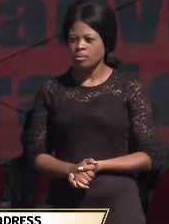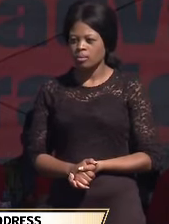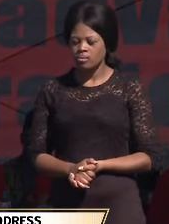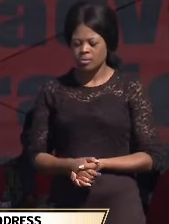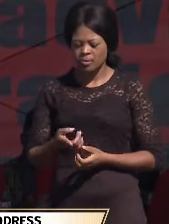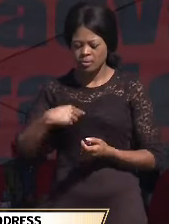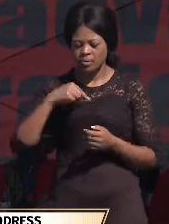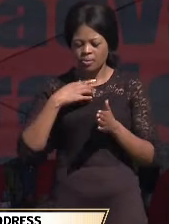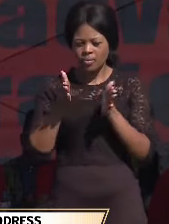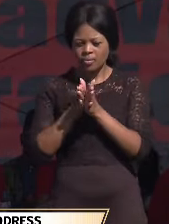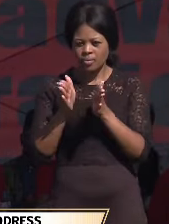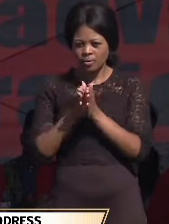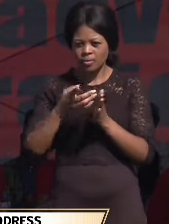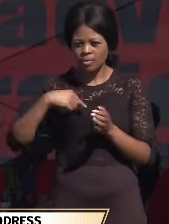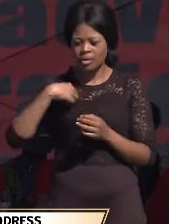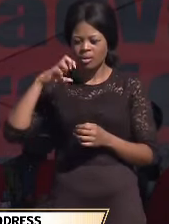Sicela ke njenge-SACP